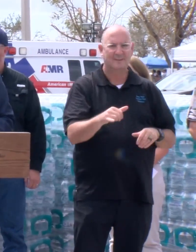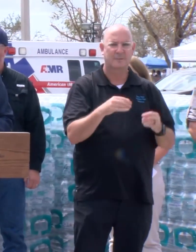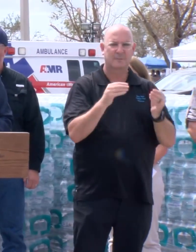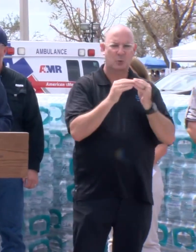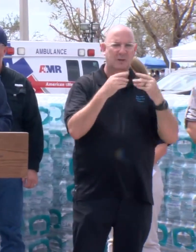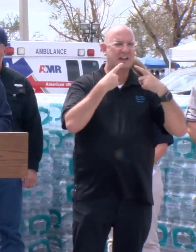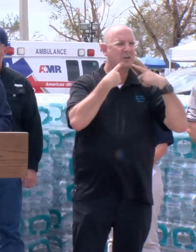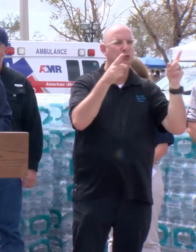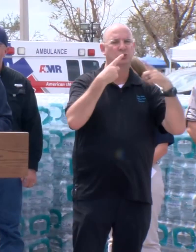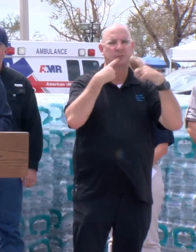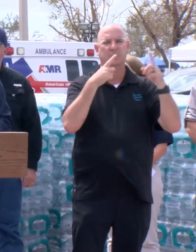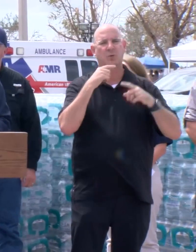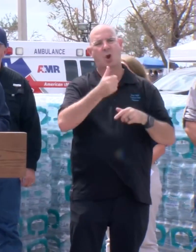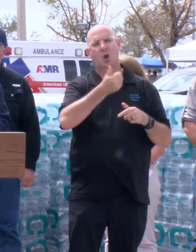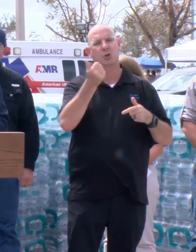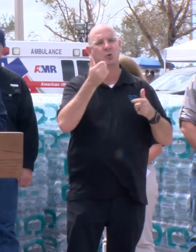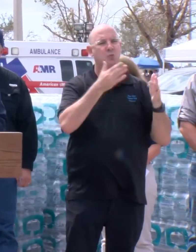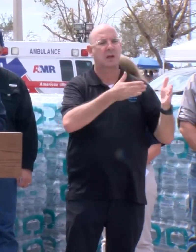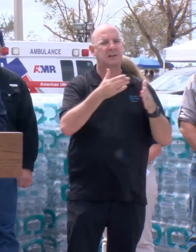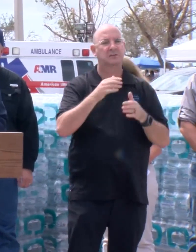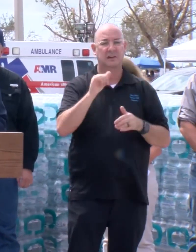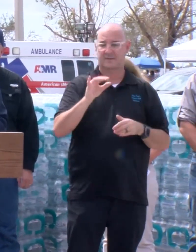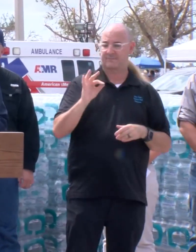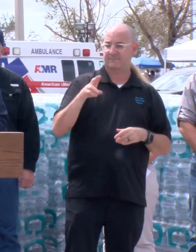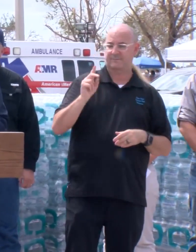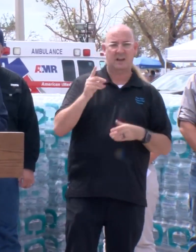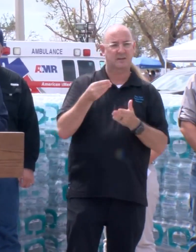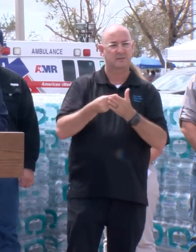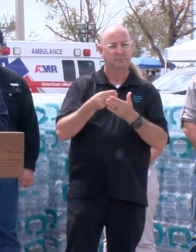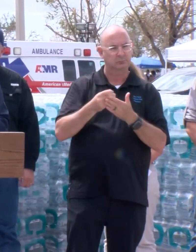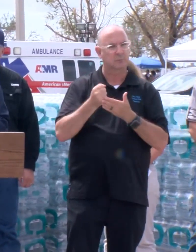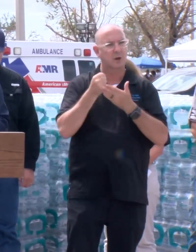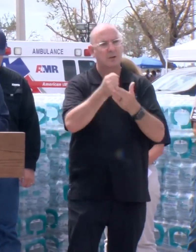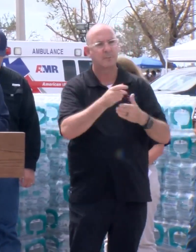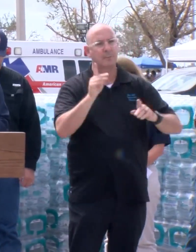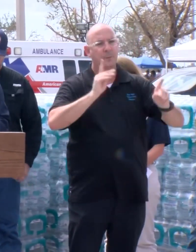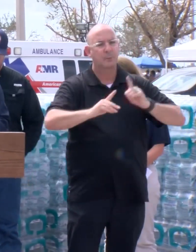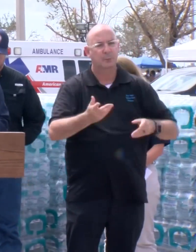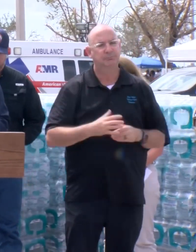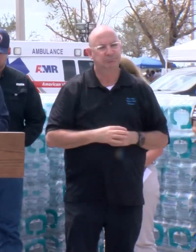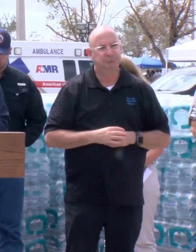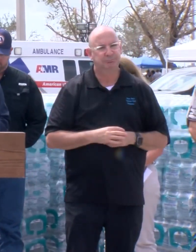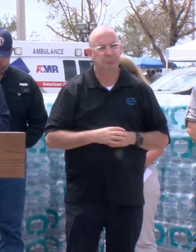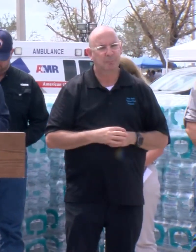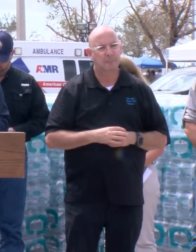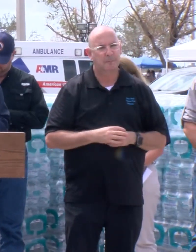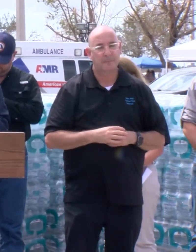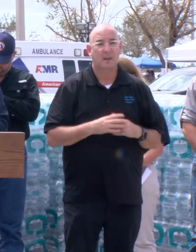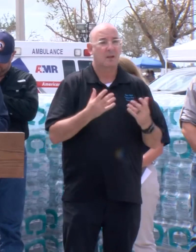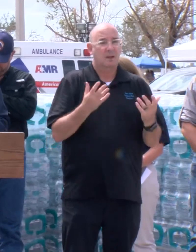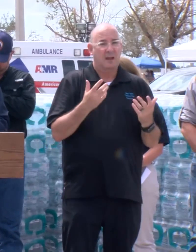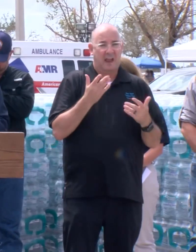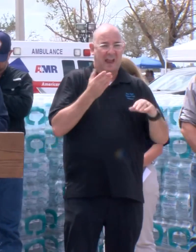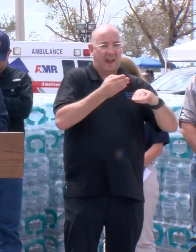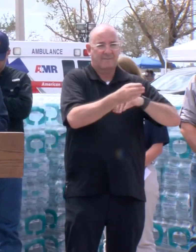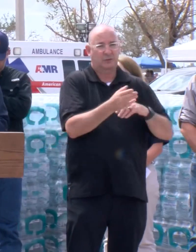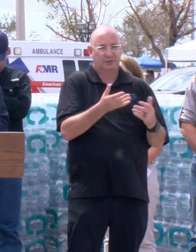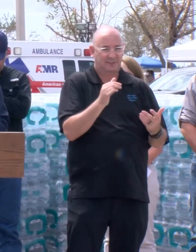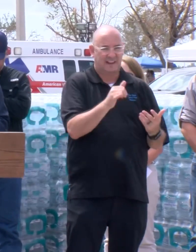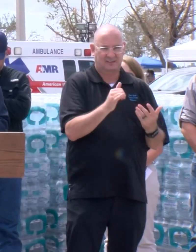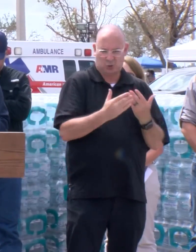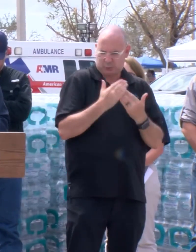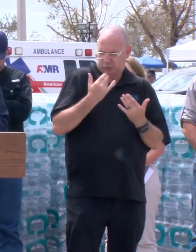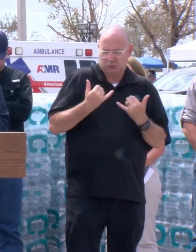other ways that the fund is helping get people back on their feet after what's been almost now, we're gonna be Wednesday,